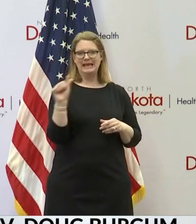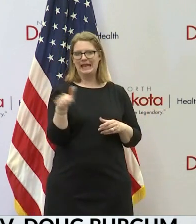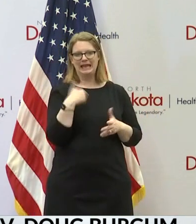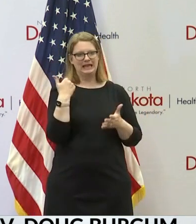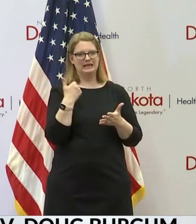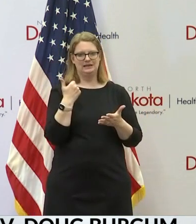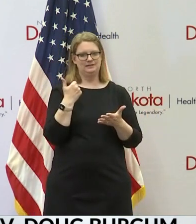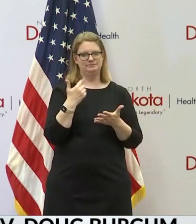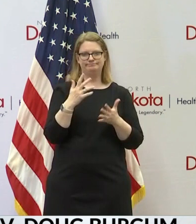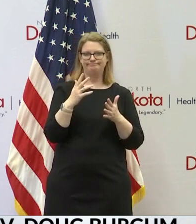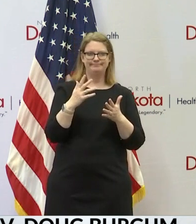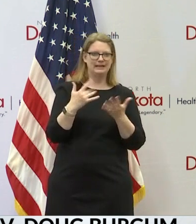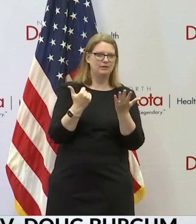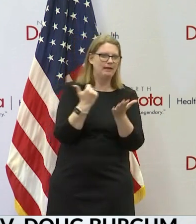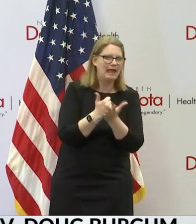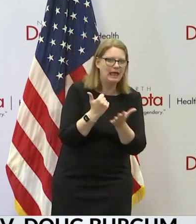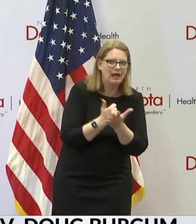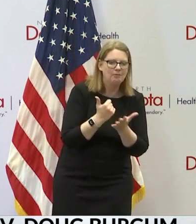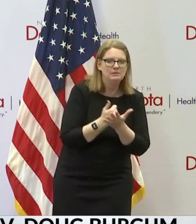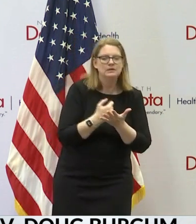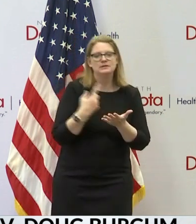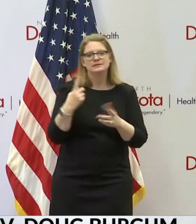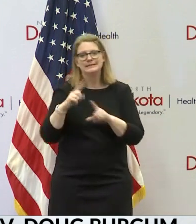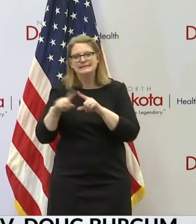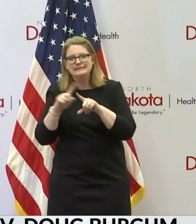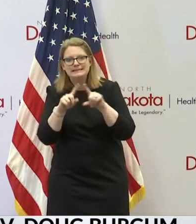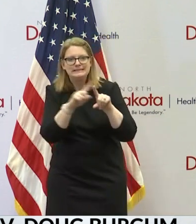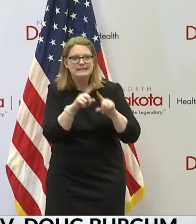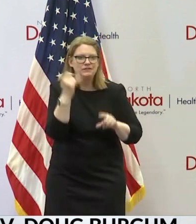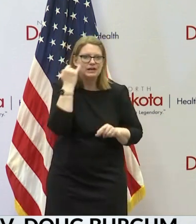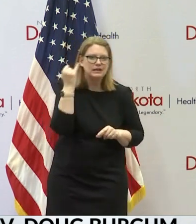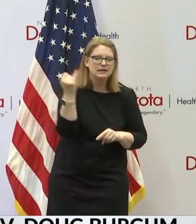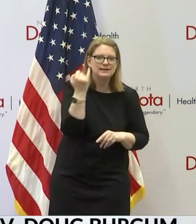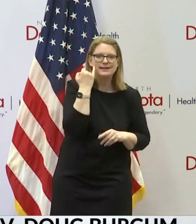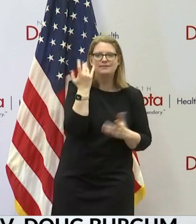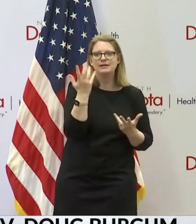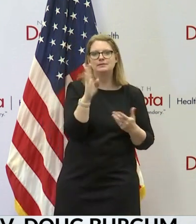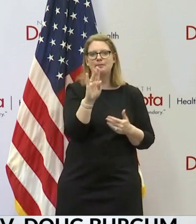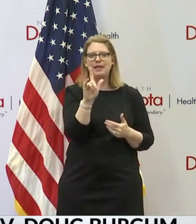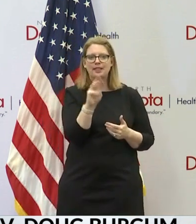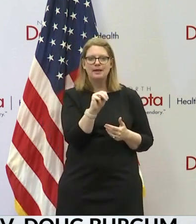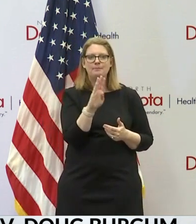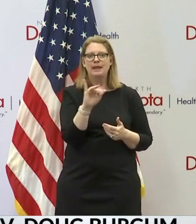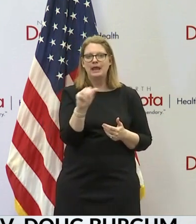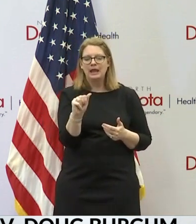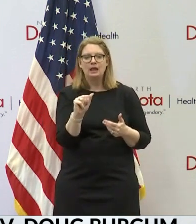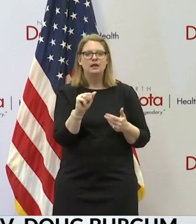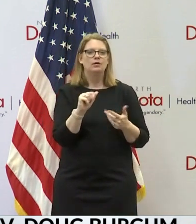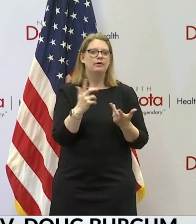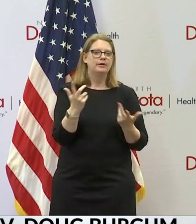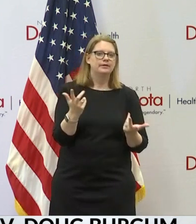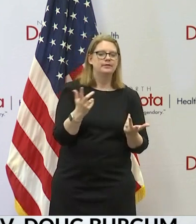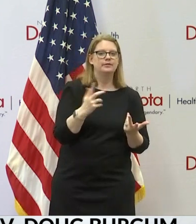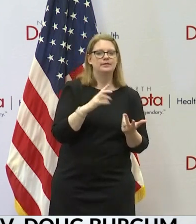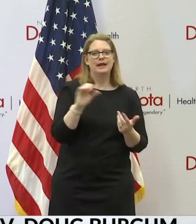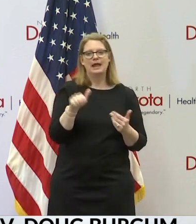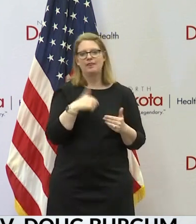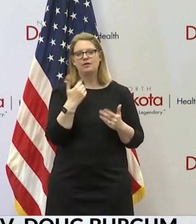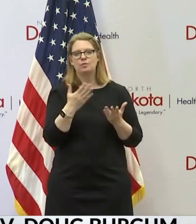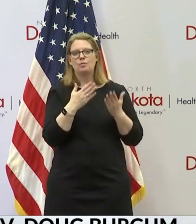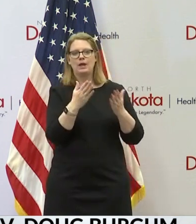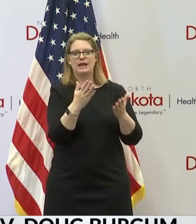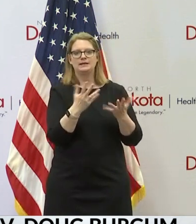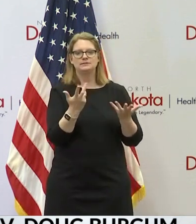could potentially get through there. Talked about different ideas they're thinking about, whether it's BLM or BIA or other approaches that